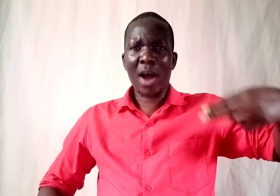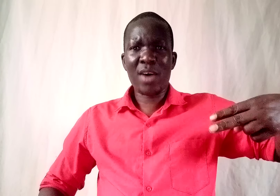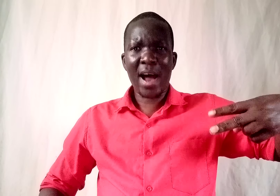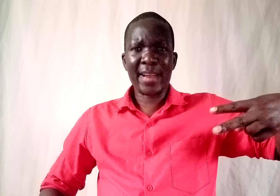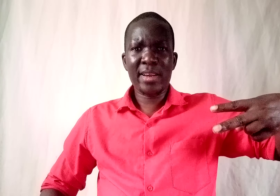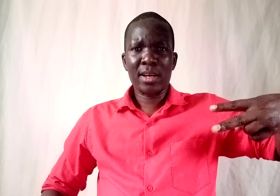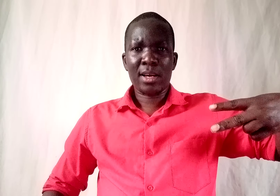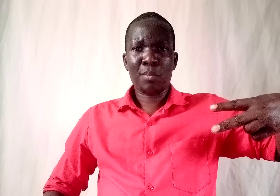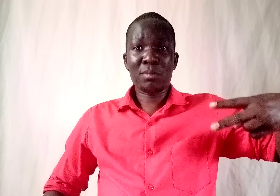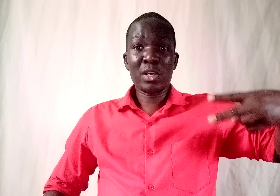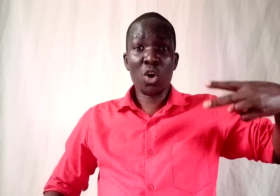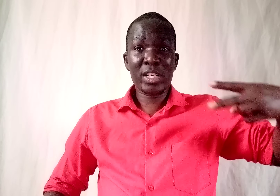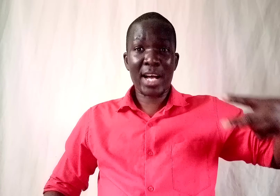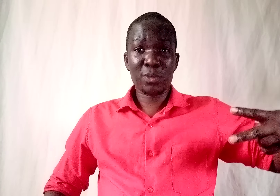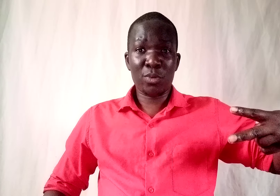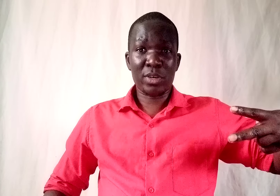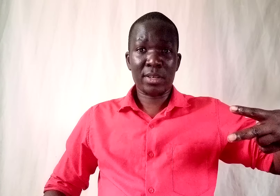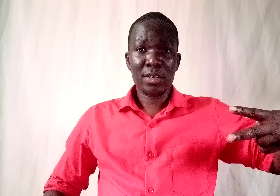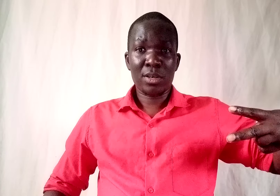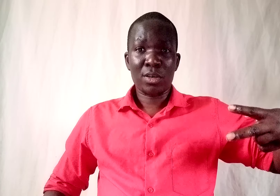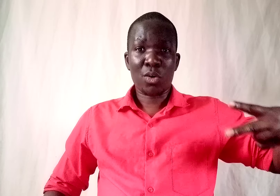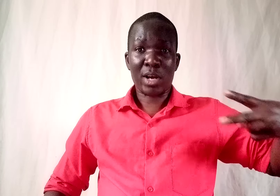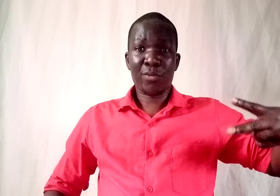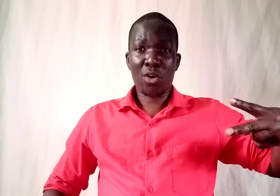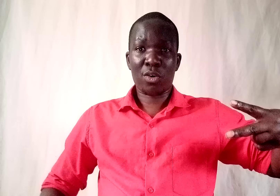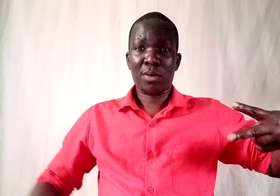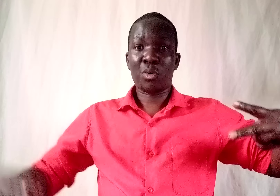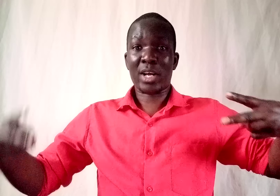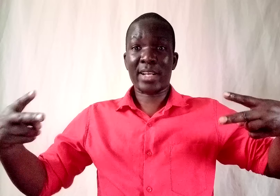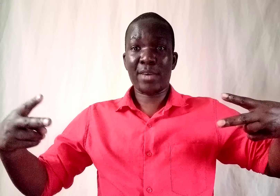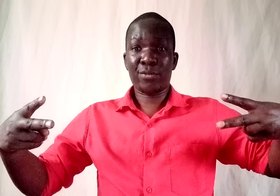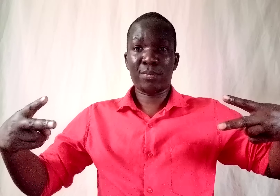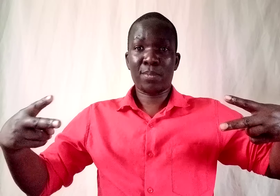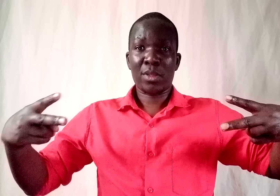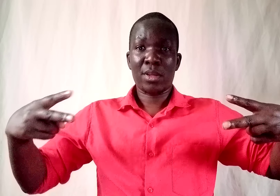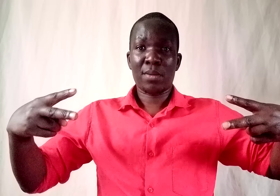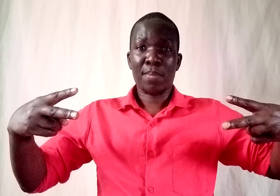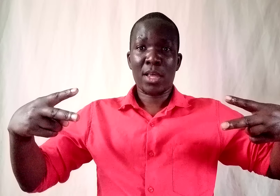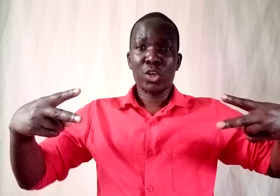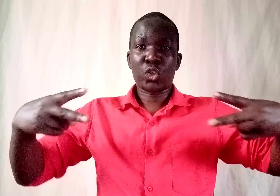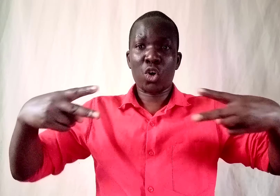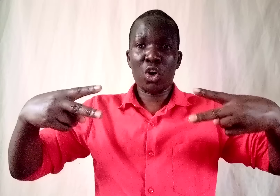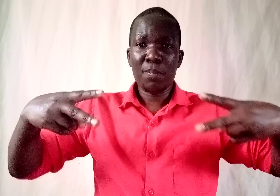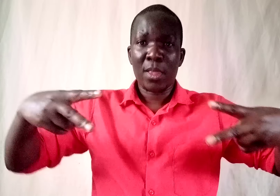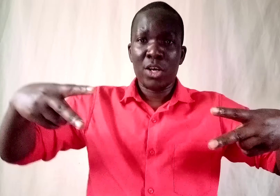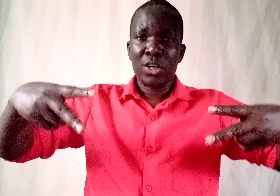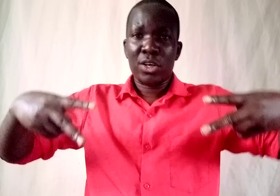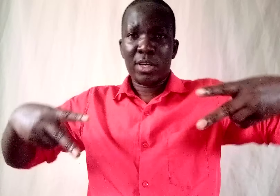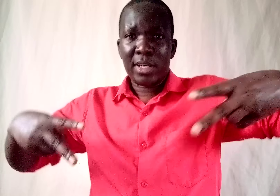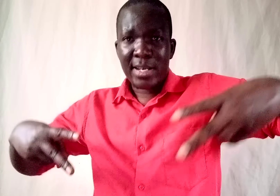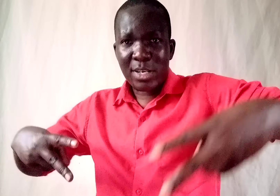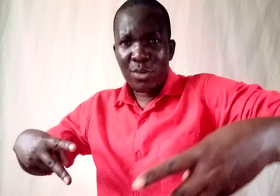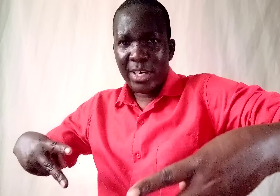one hand might be holding a spoon or a fork or a knife. So they do